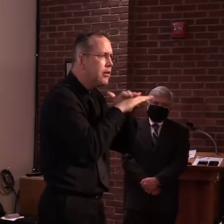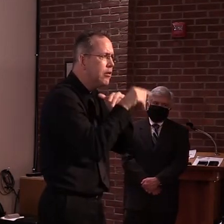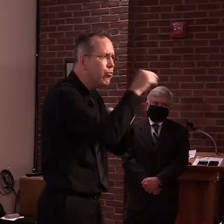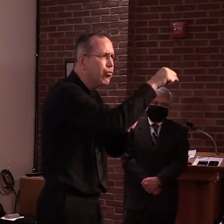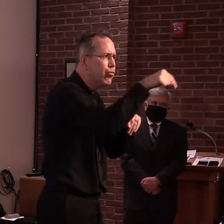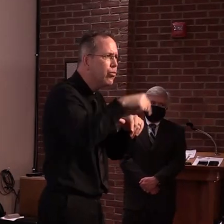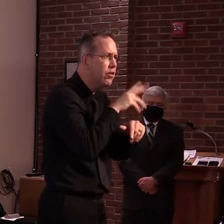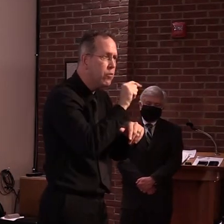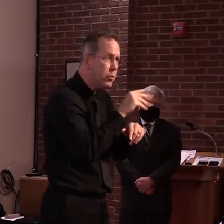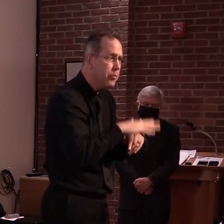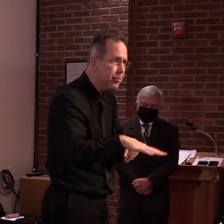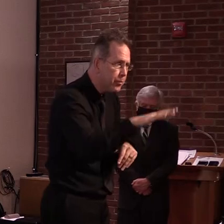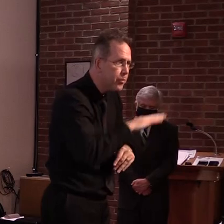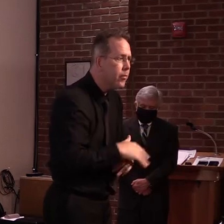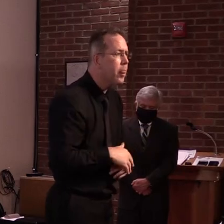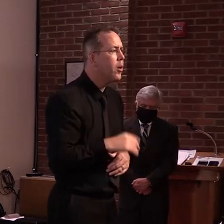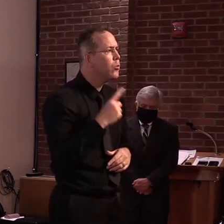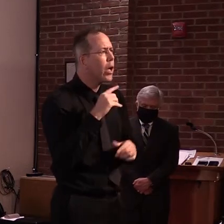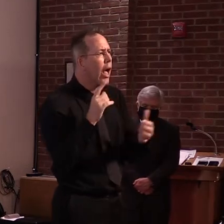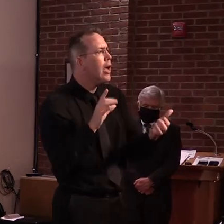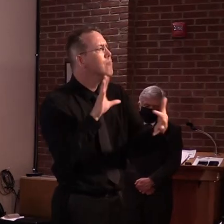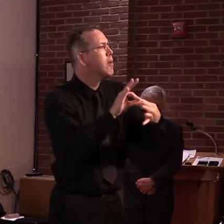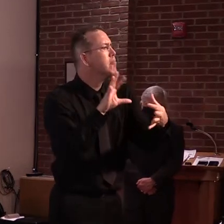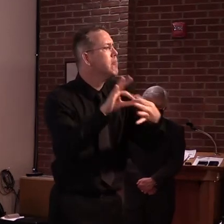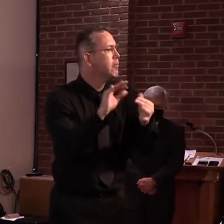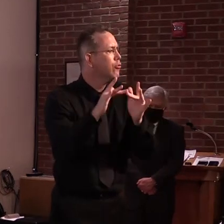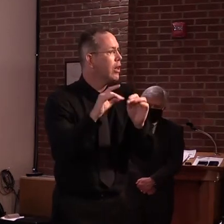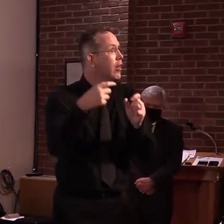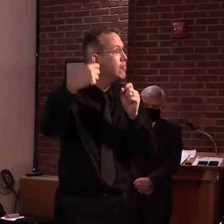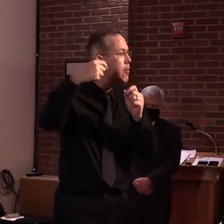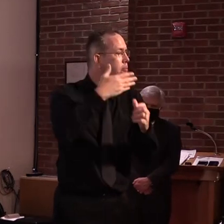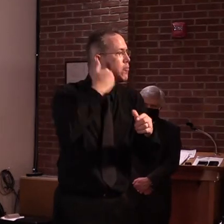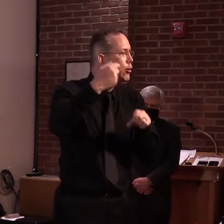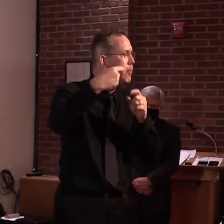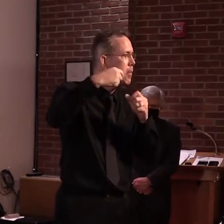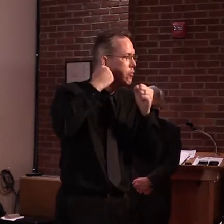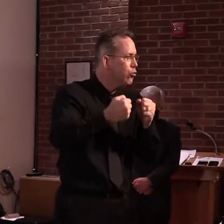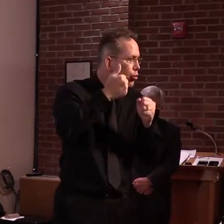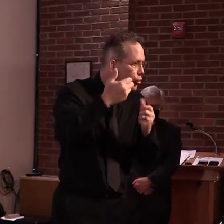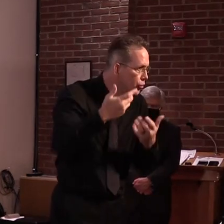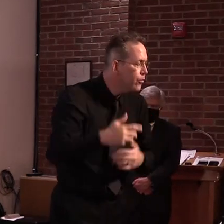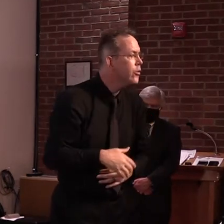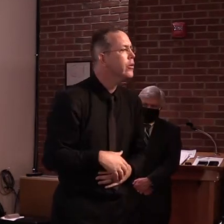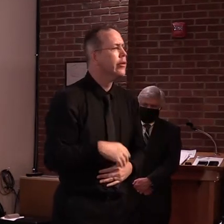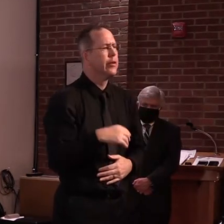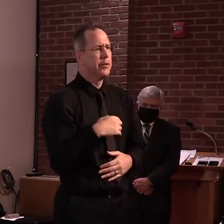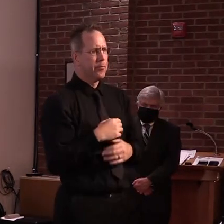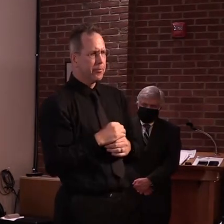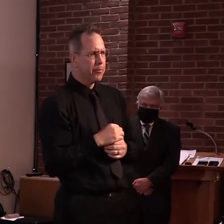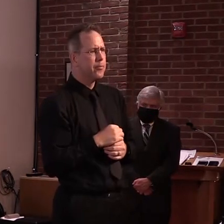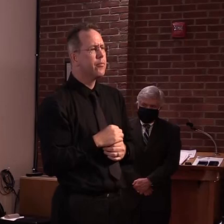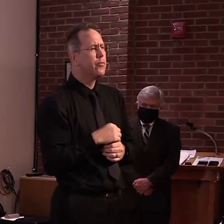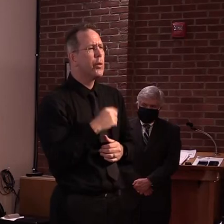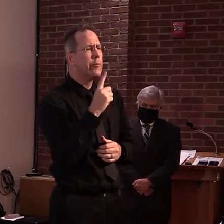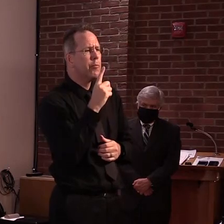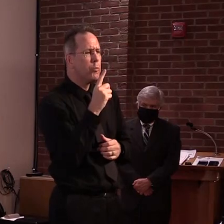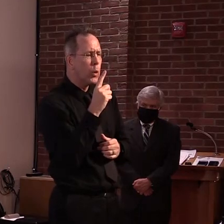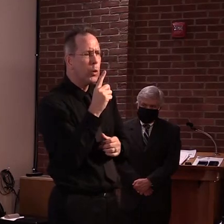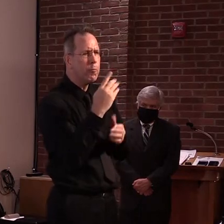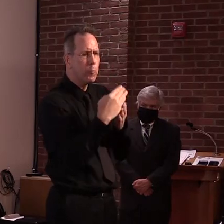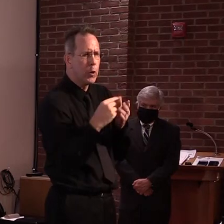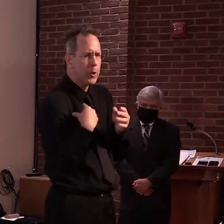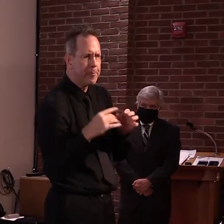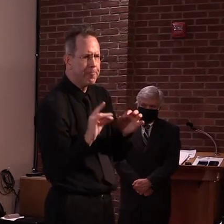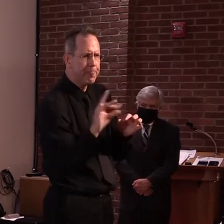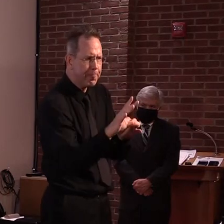adapt to this new way of life. This is also a small part of the overall broadband plan that was submitted by